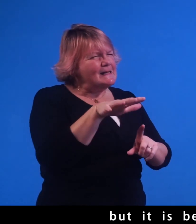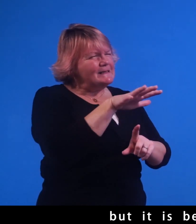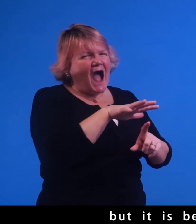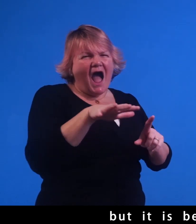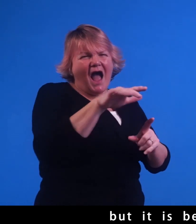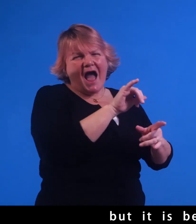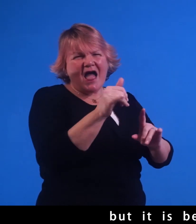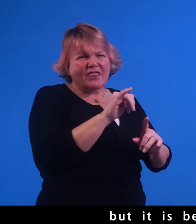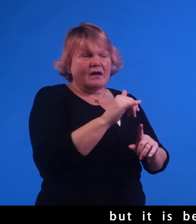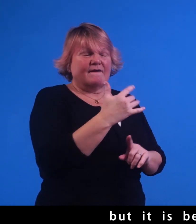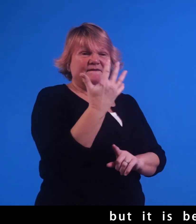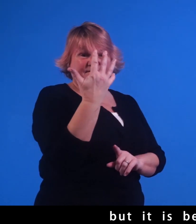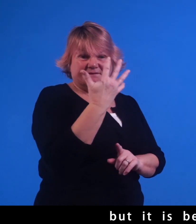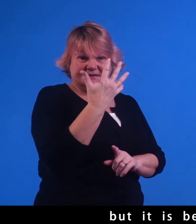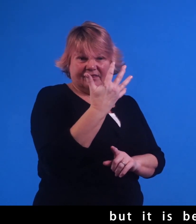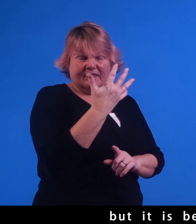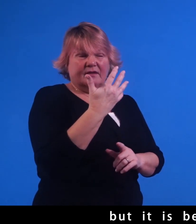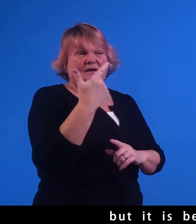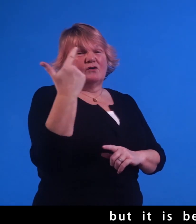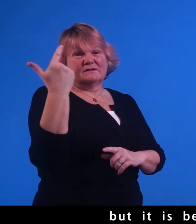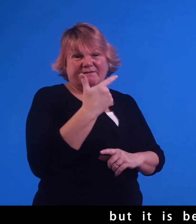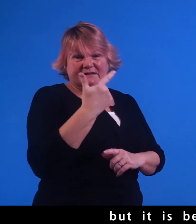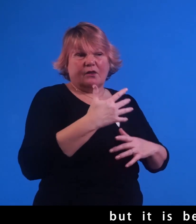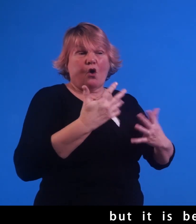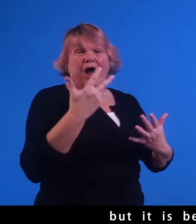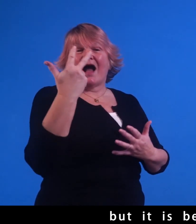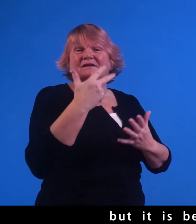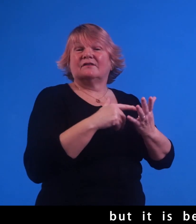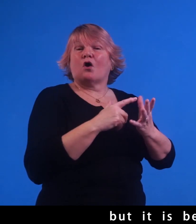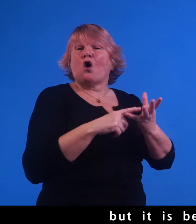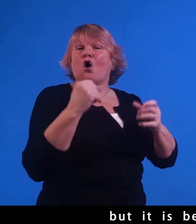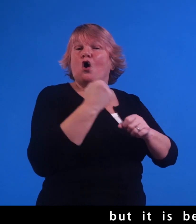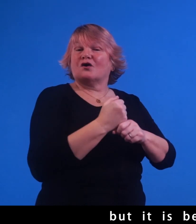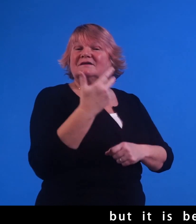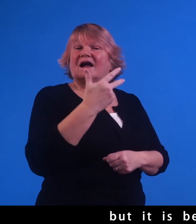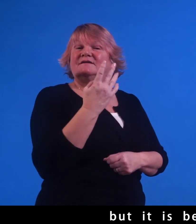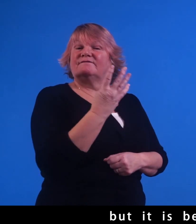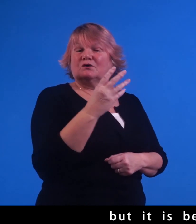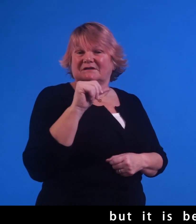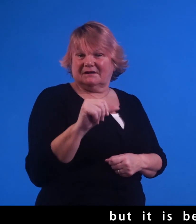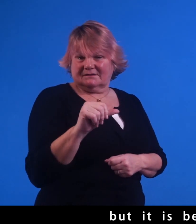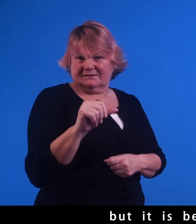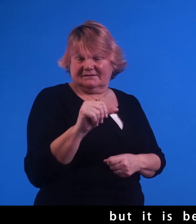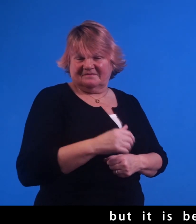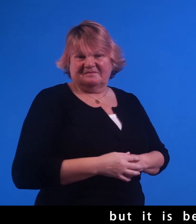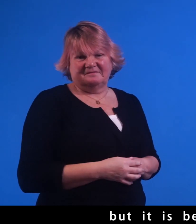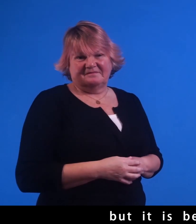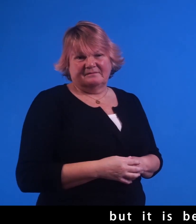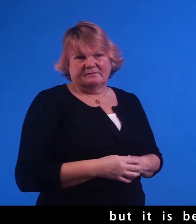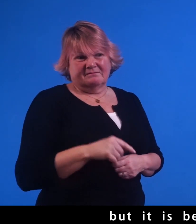believed to be either the 15th, 17th or 18th of August 1846,